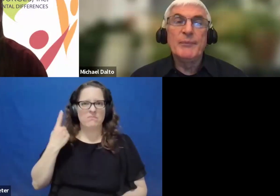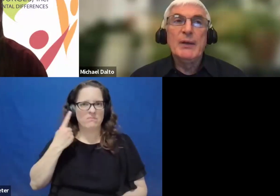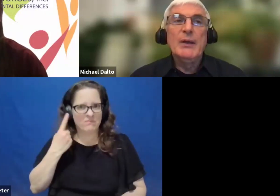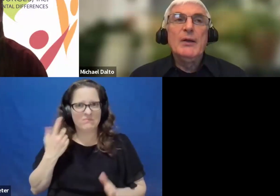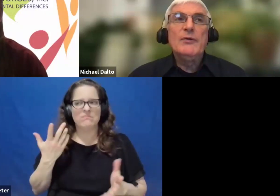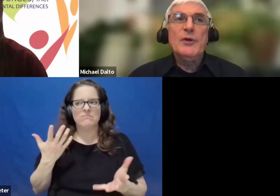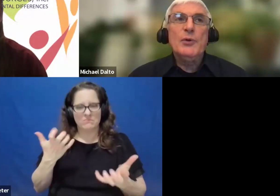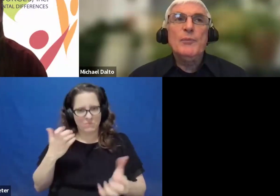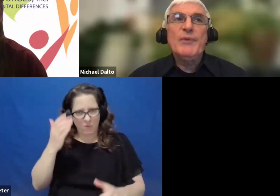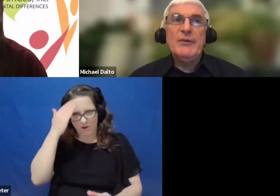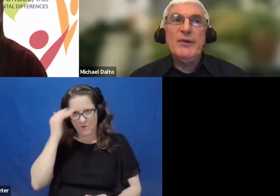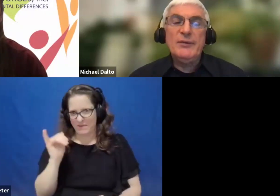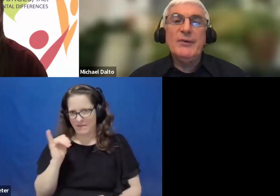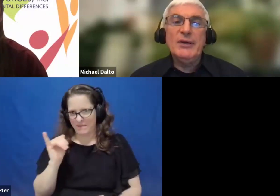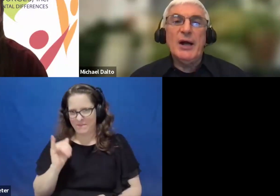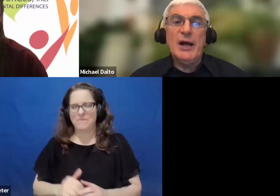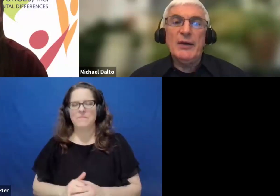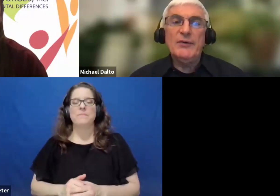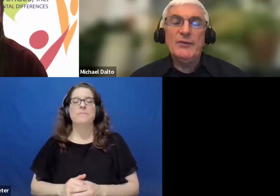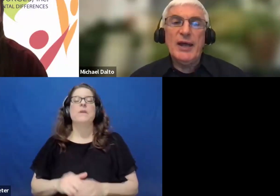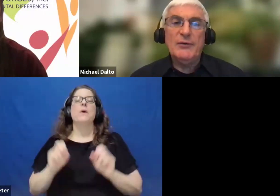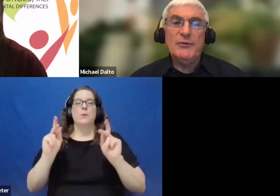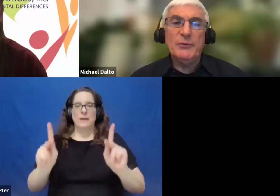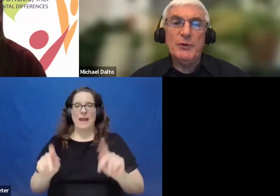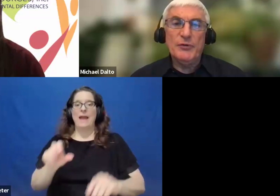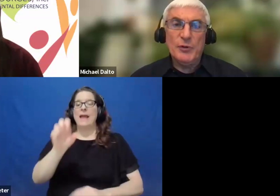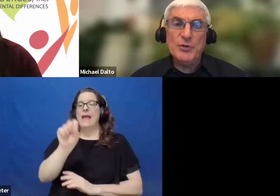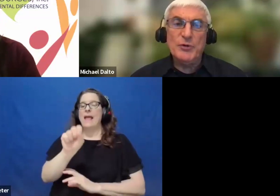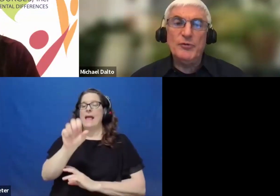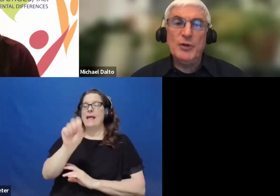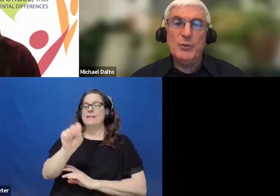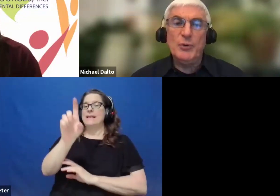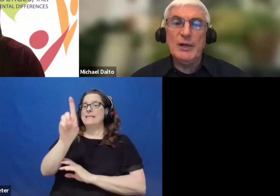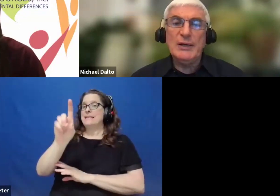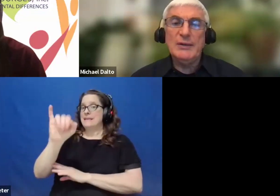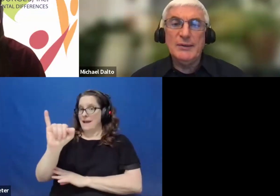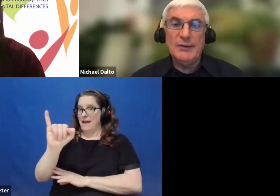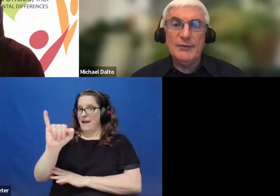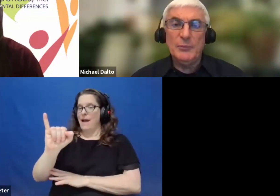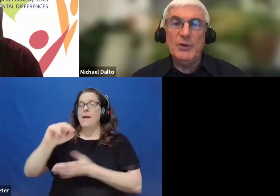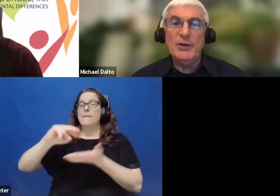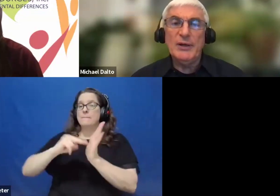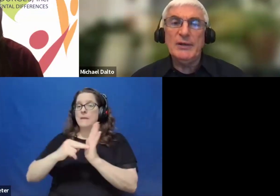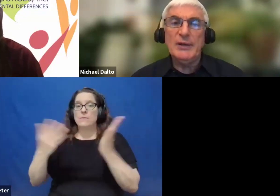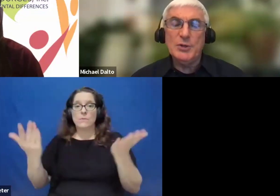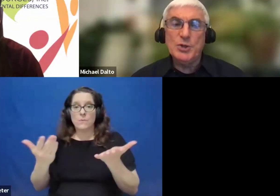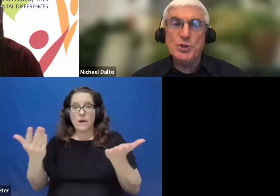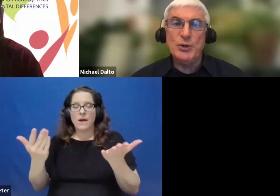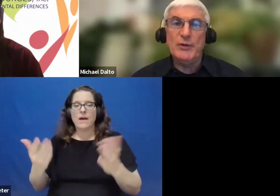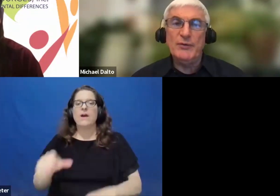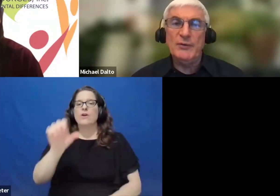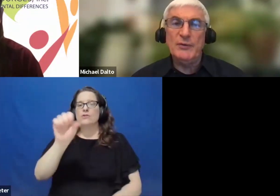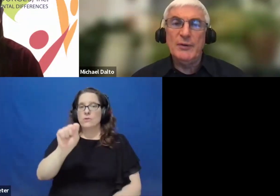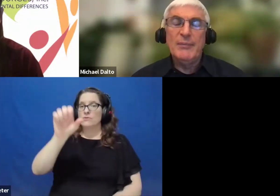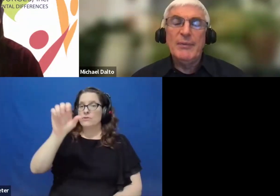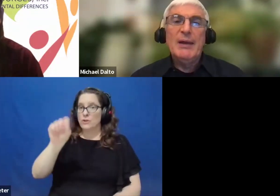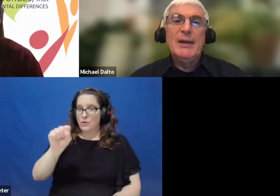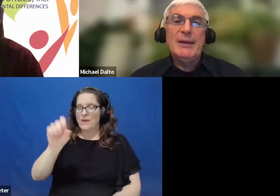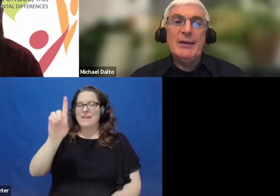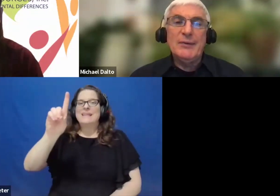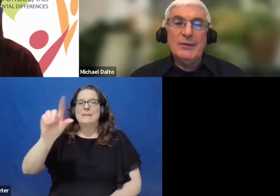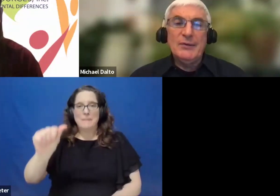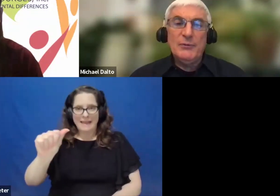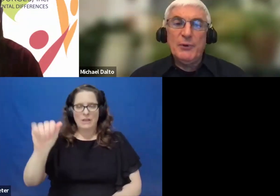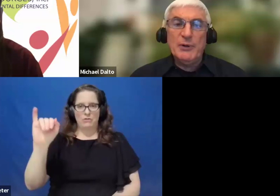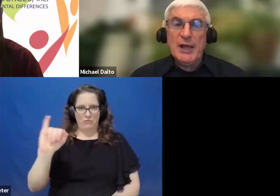webinar. So SSDI stands for Social Security Disability Insurance.